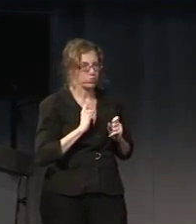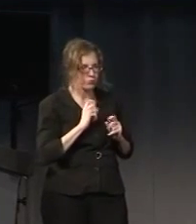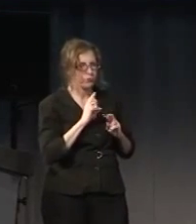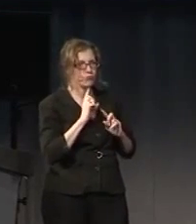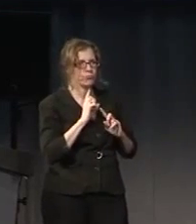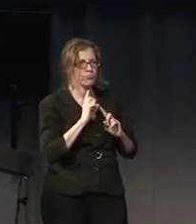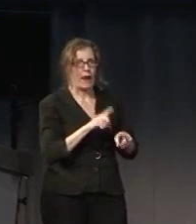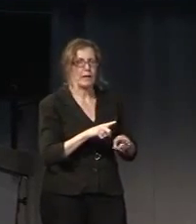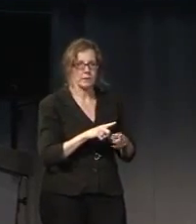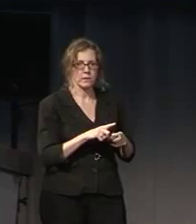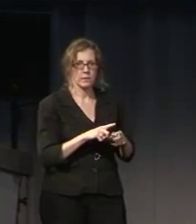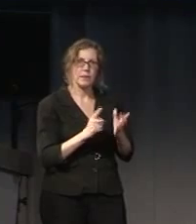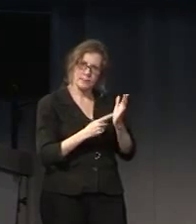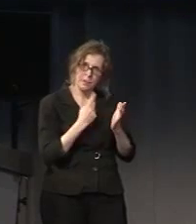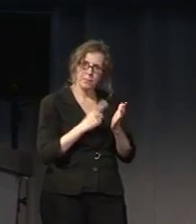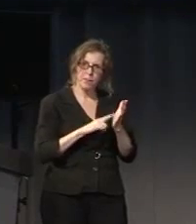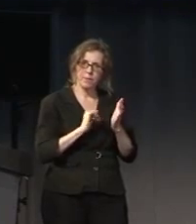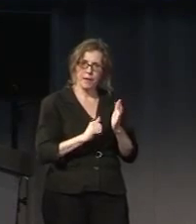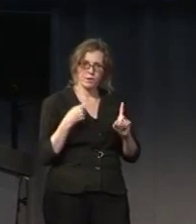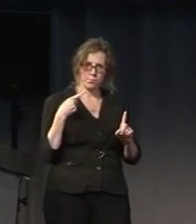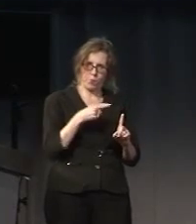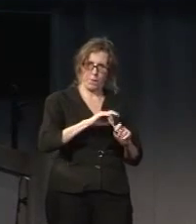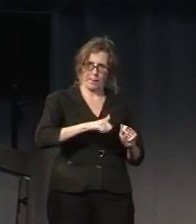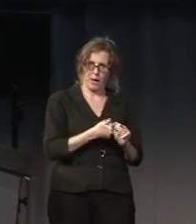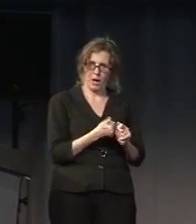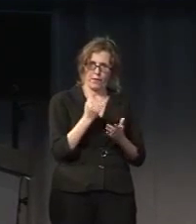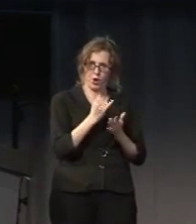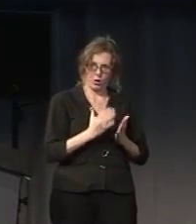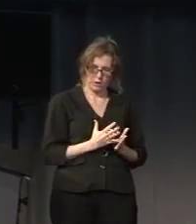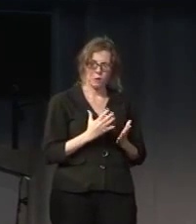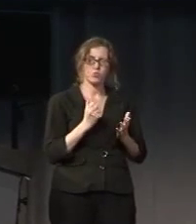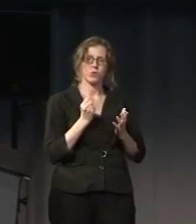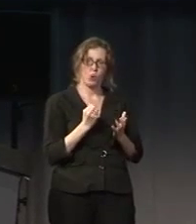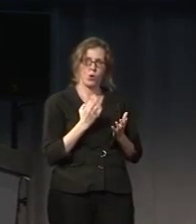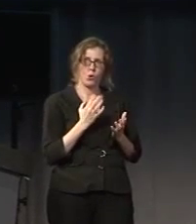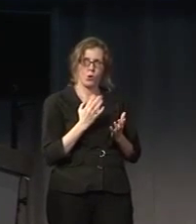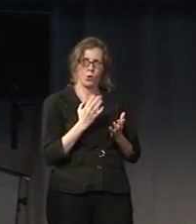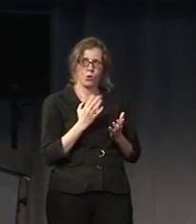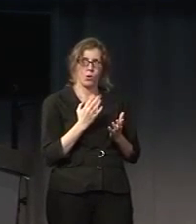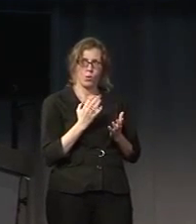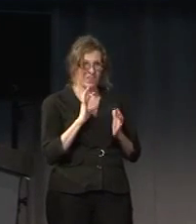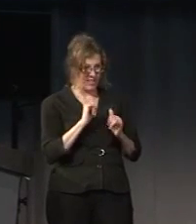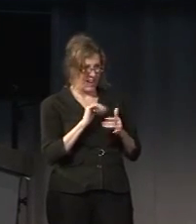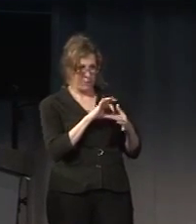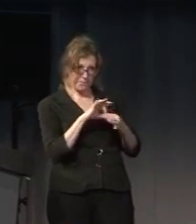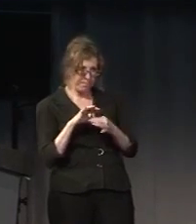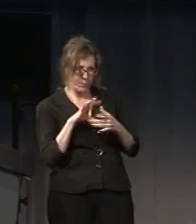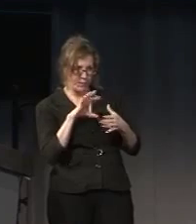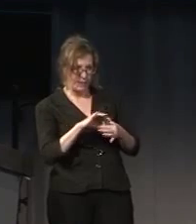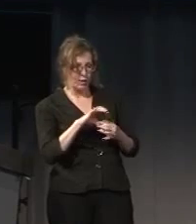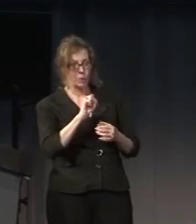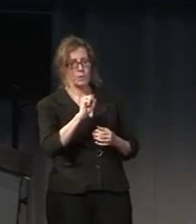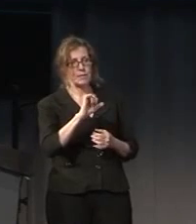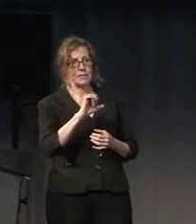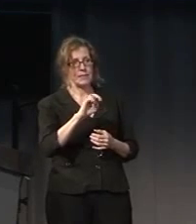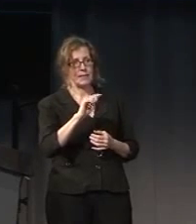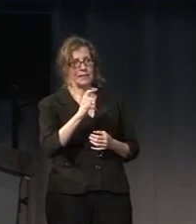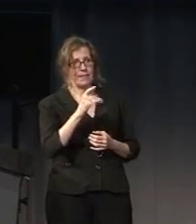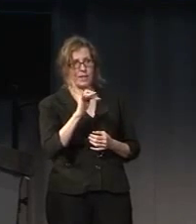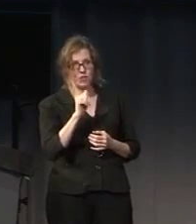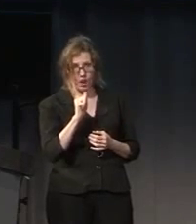of an artist? Right. Is there some relationship to that to some sort of synesthetic reaction? And is the reaction to